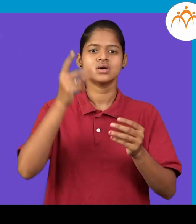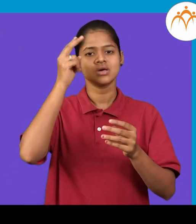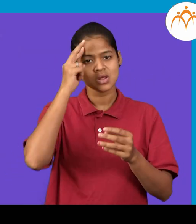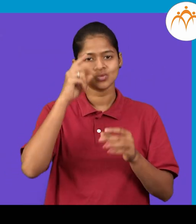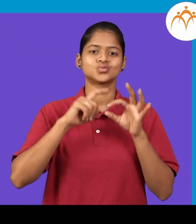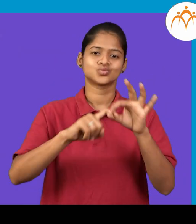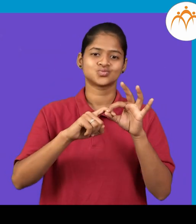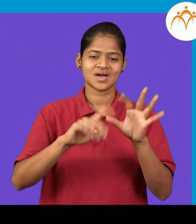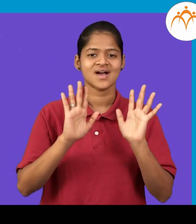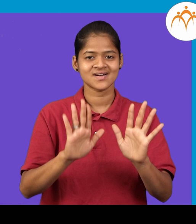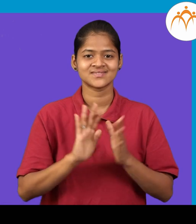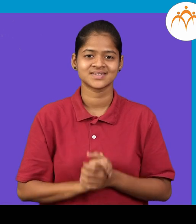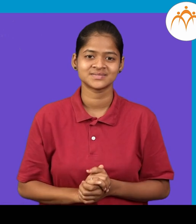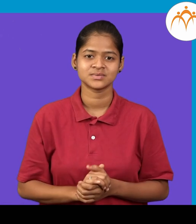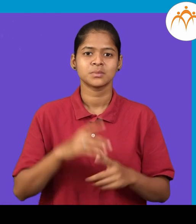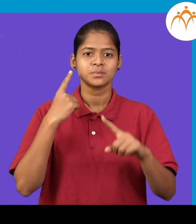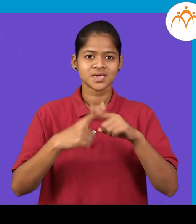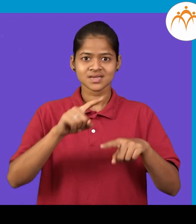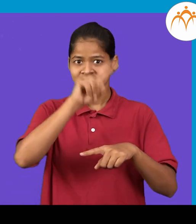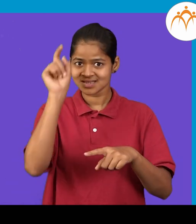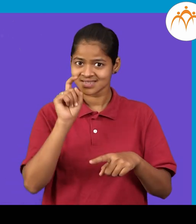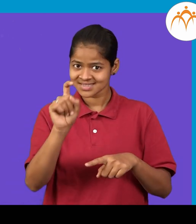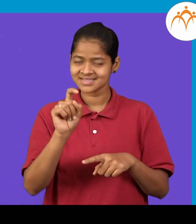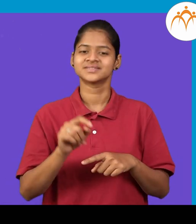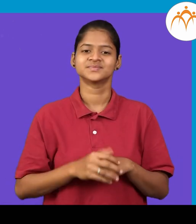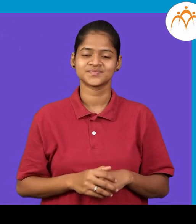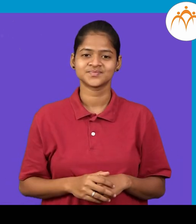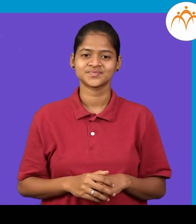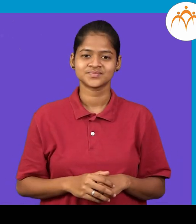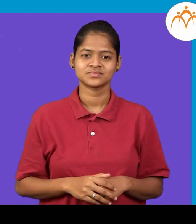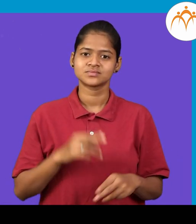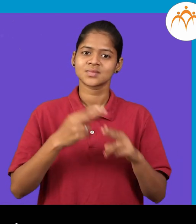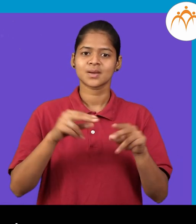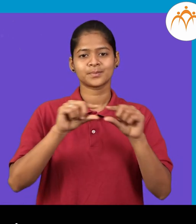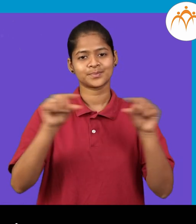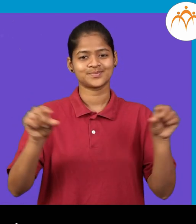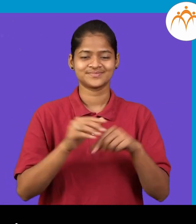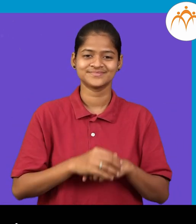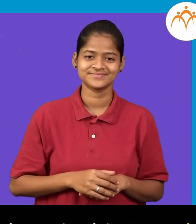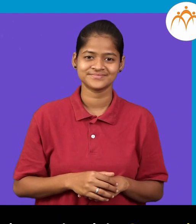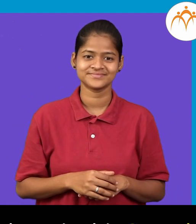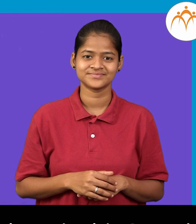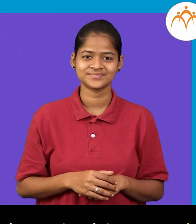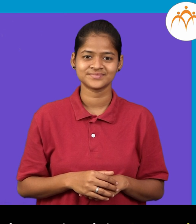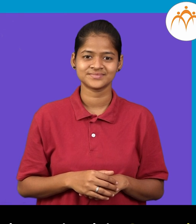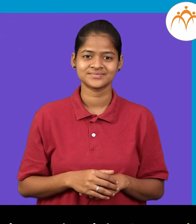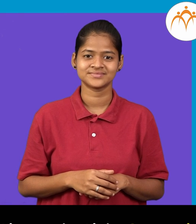where, who, when, why, how, how much. Questions are